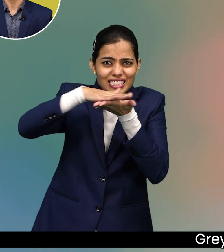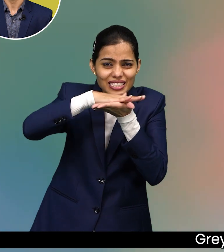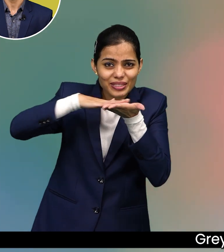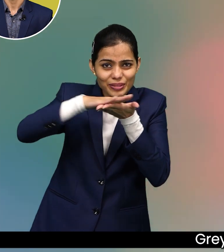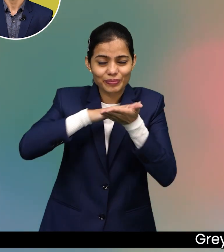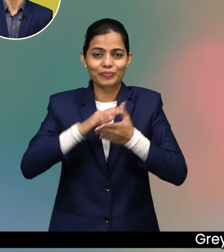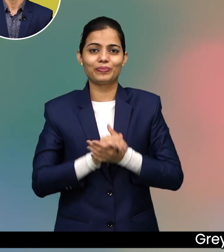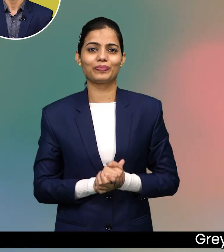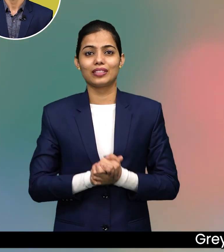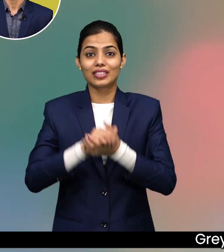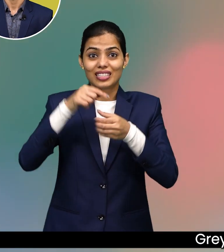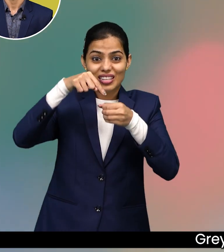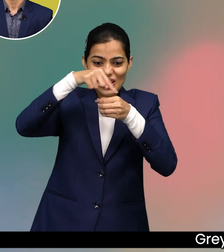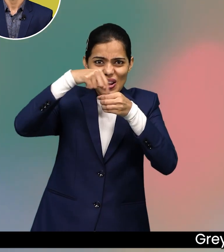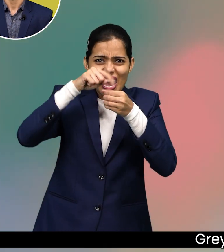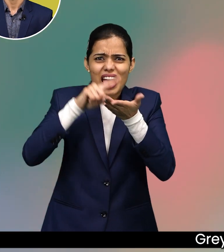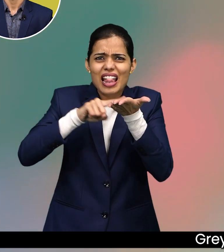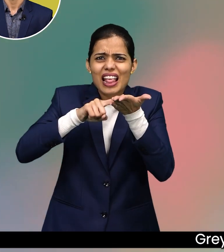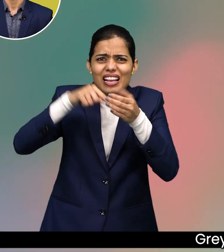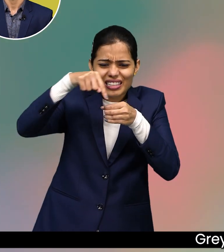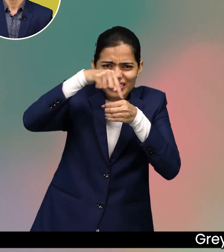grey matter,